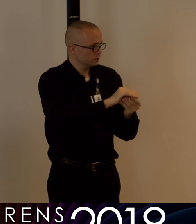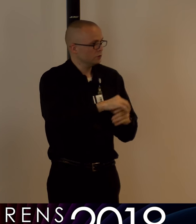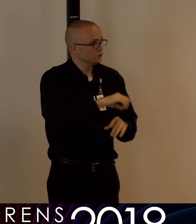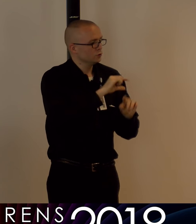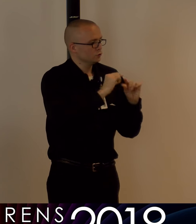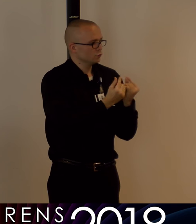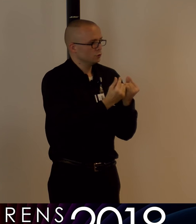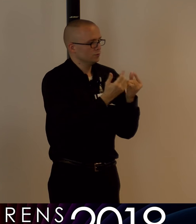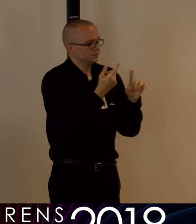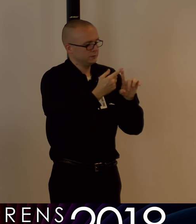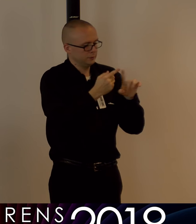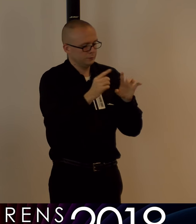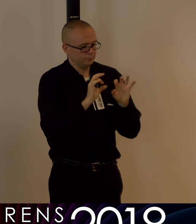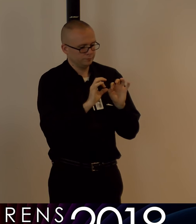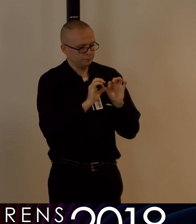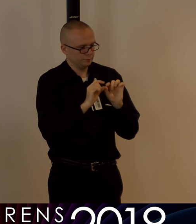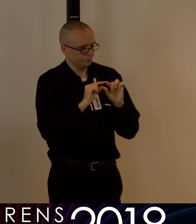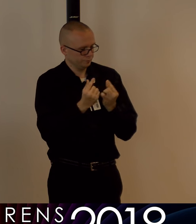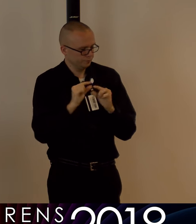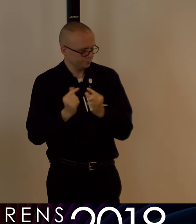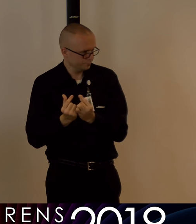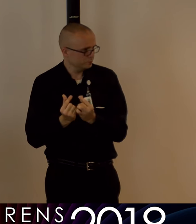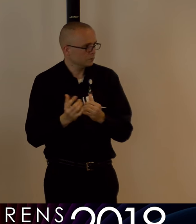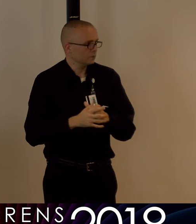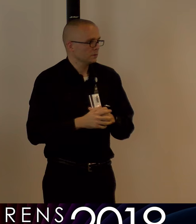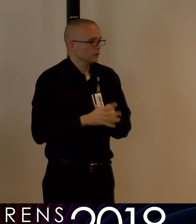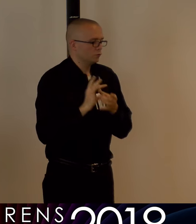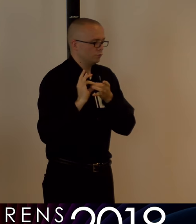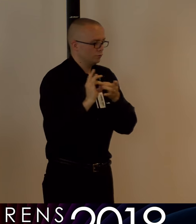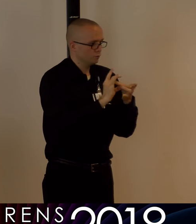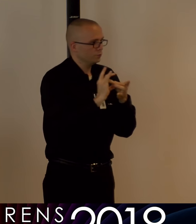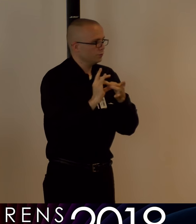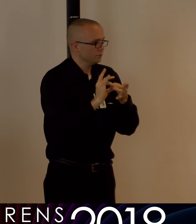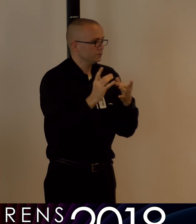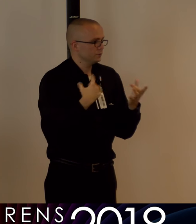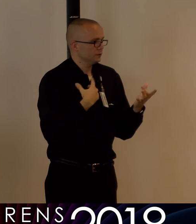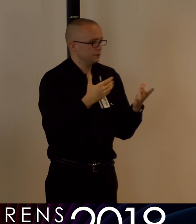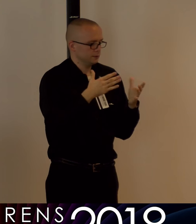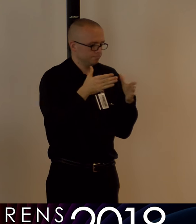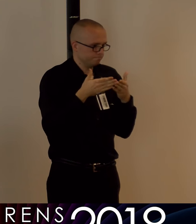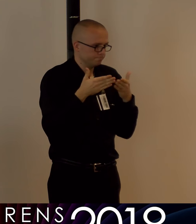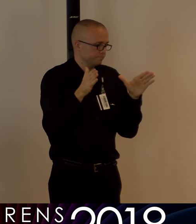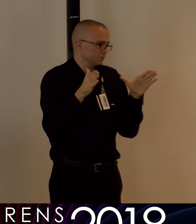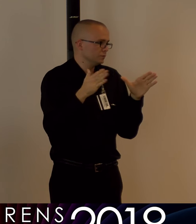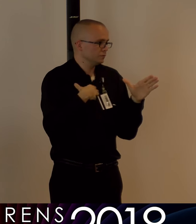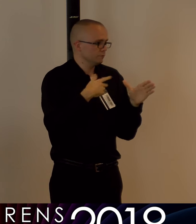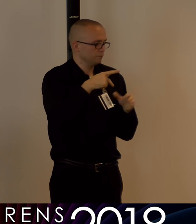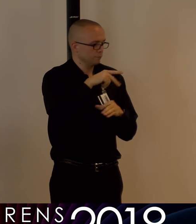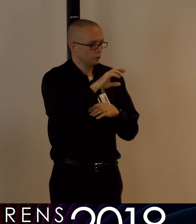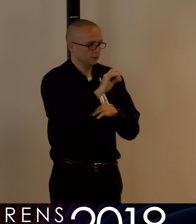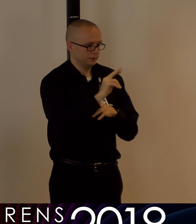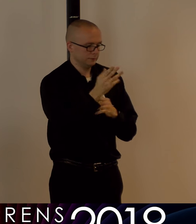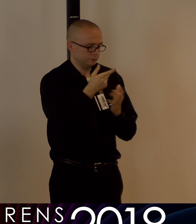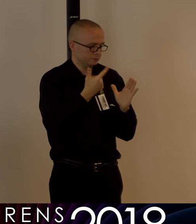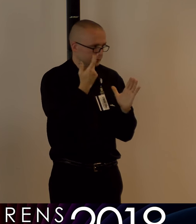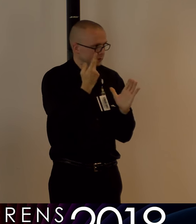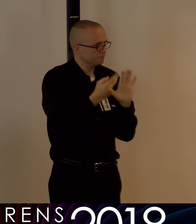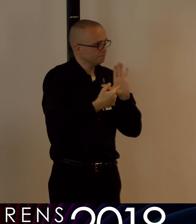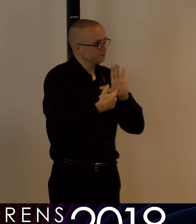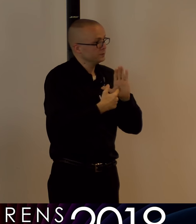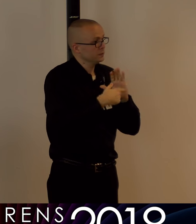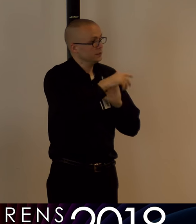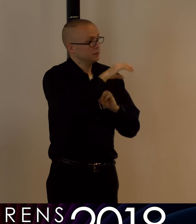different subfamilies based on the commonalities of the different protein domains that are present. So all of these 9